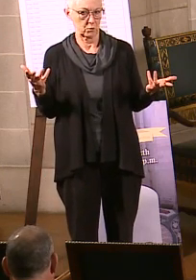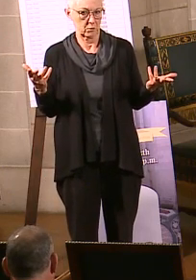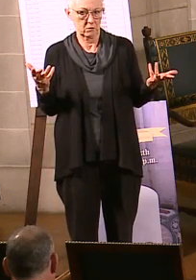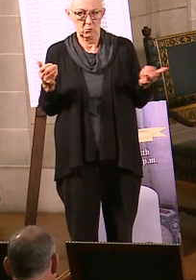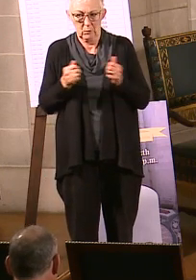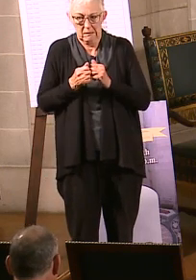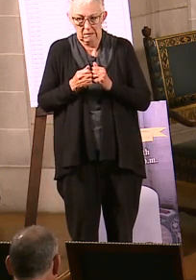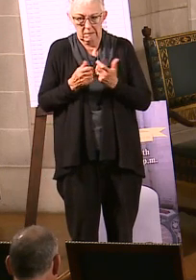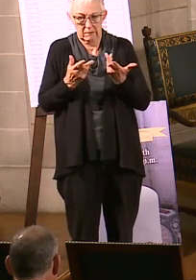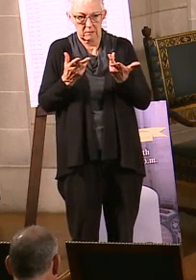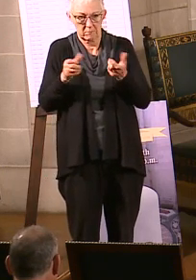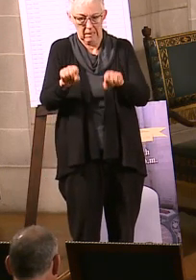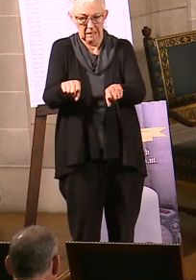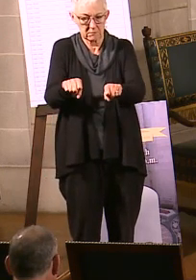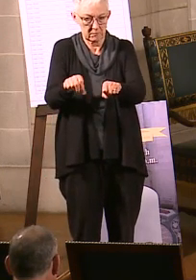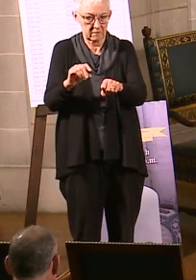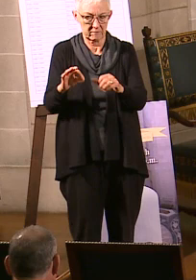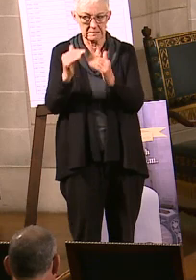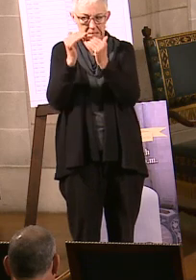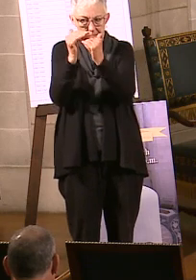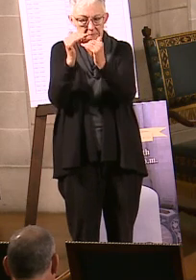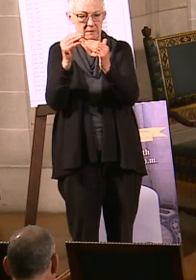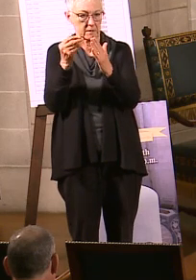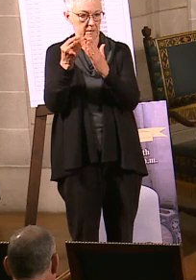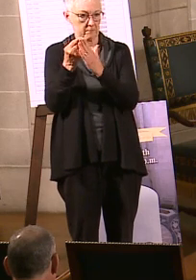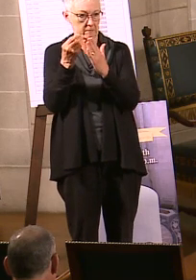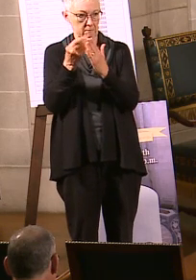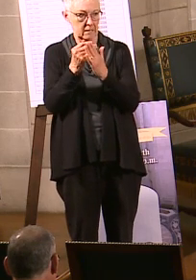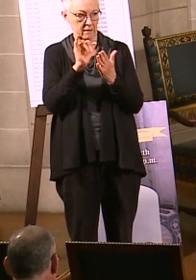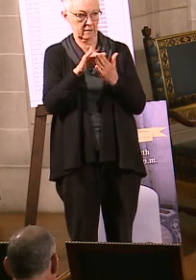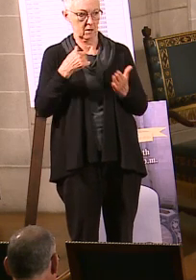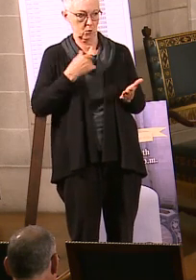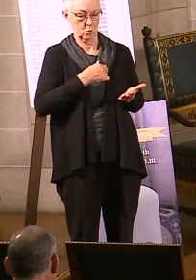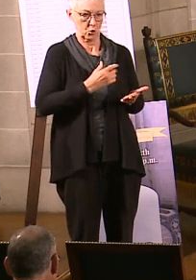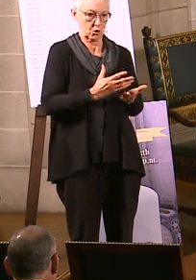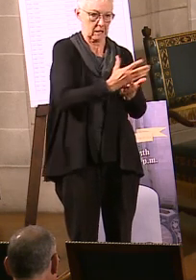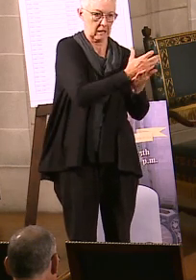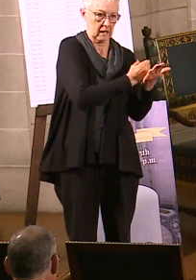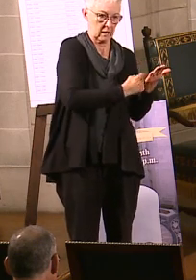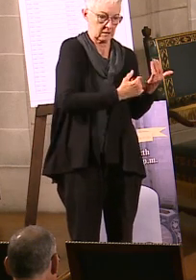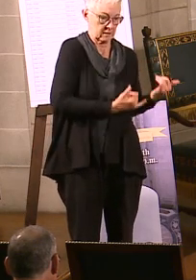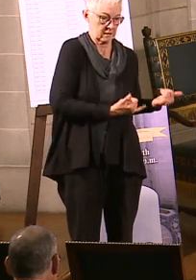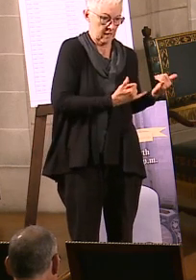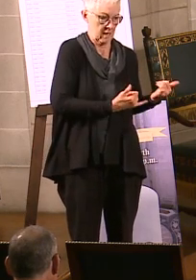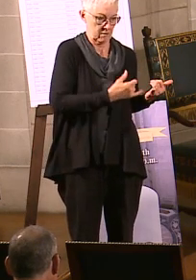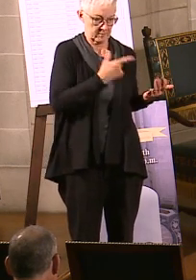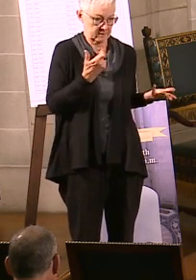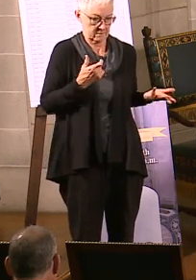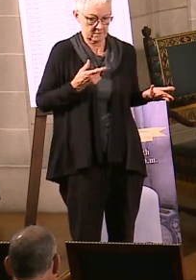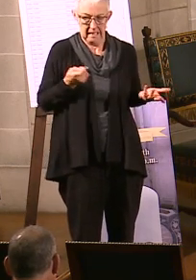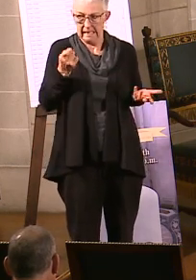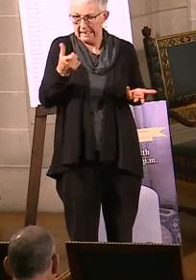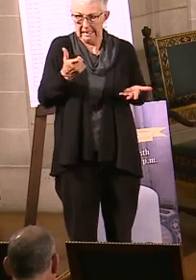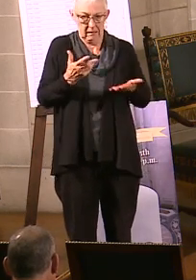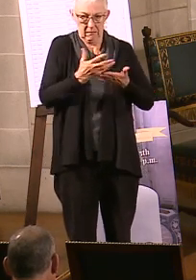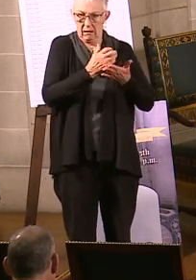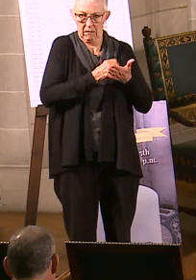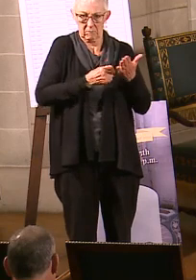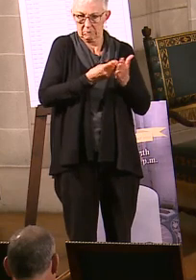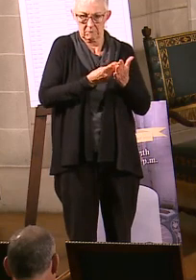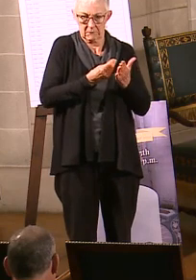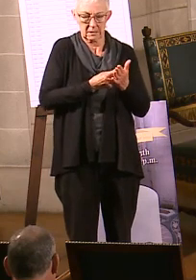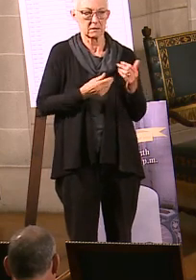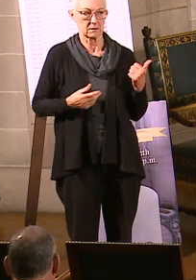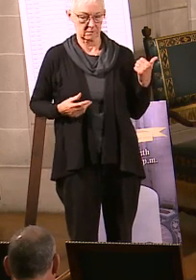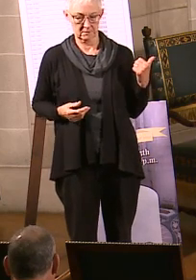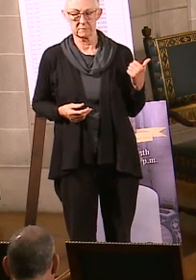given the uncertainties and with how much revenue the state will have? Yeah, so the question is, what are we doing